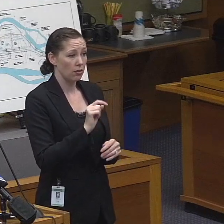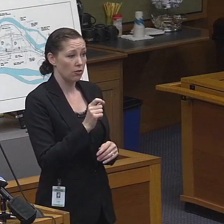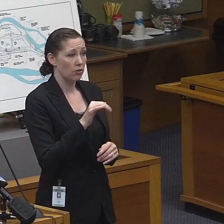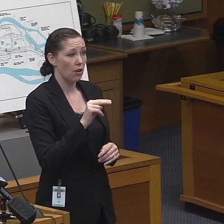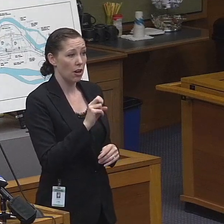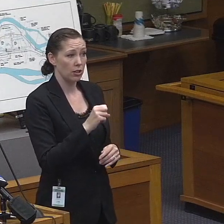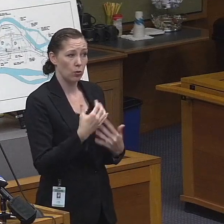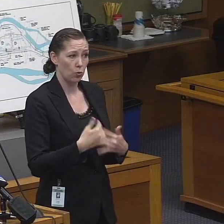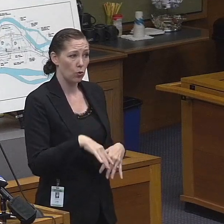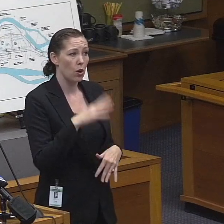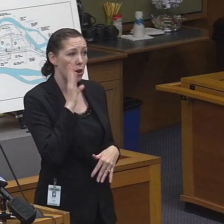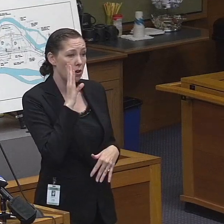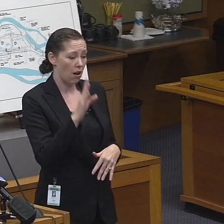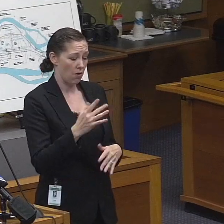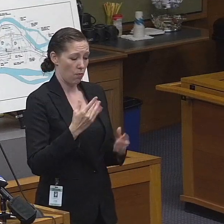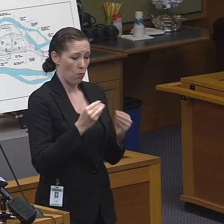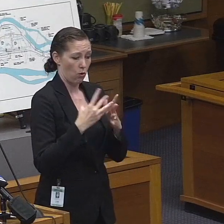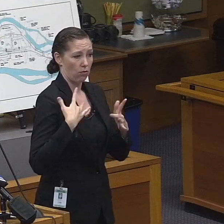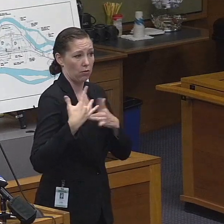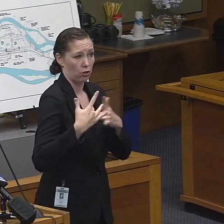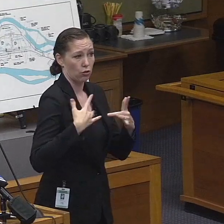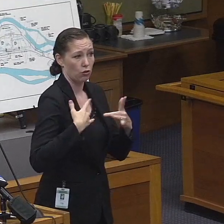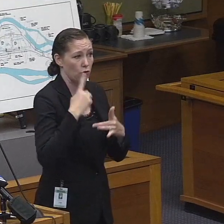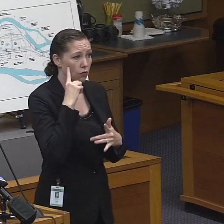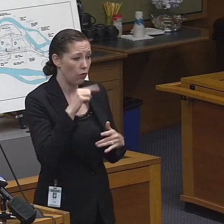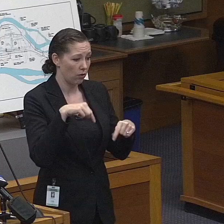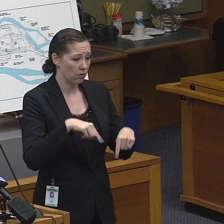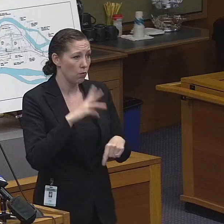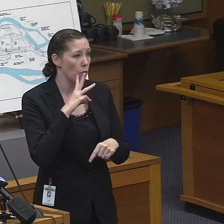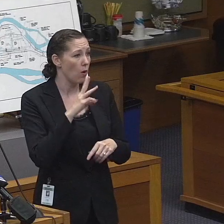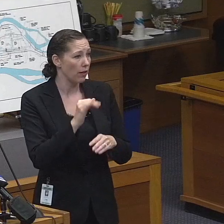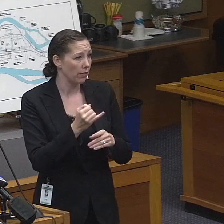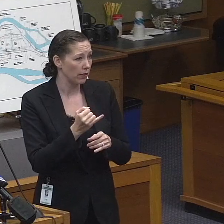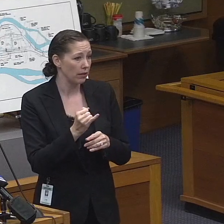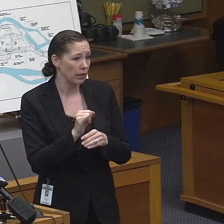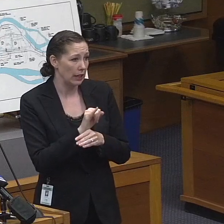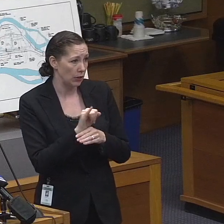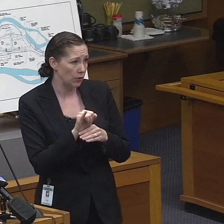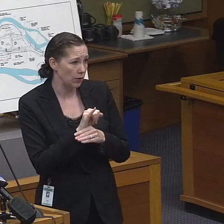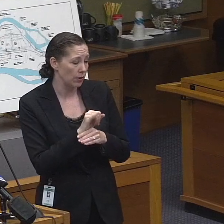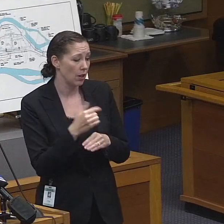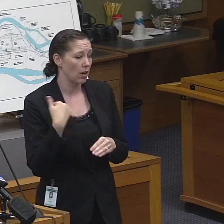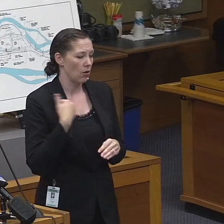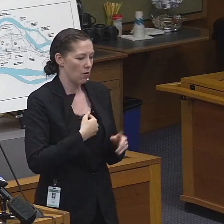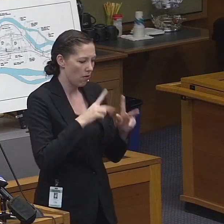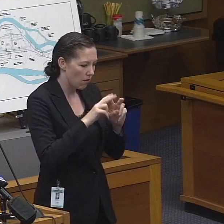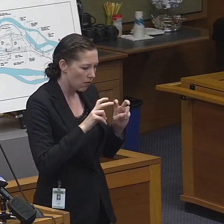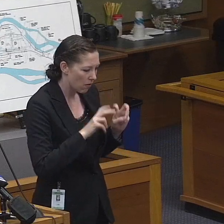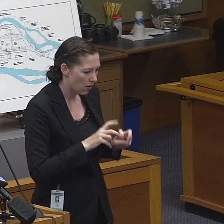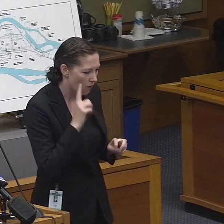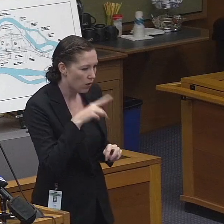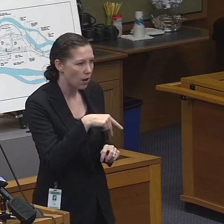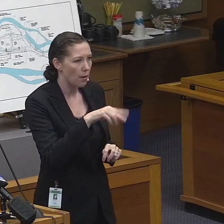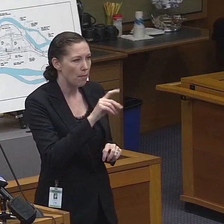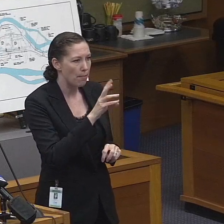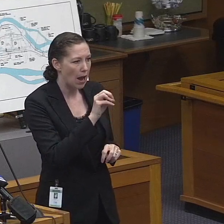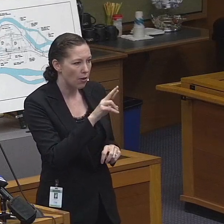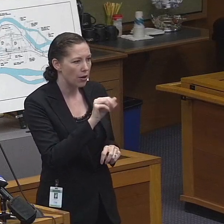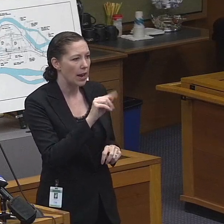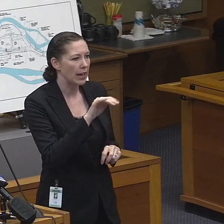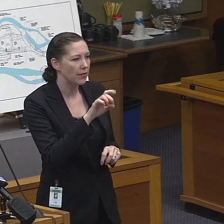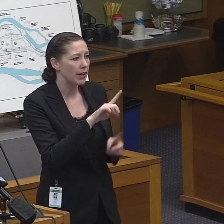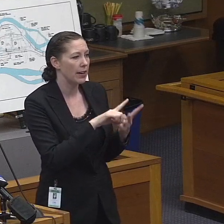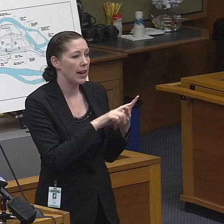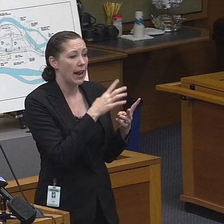there's plenty of research demonstrating how powdered activated carbon and other types of carbon, granular activated carbon, for example, is effective in